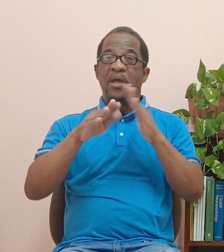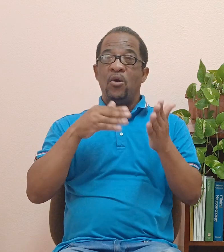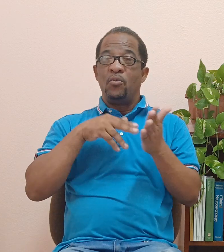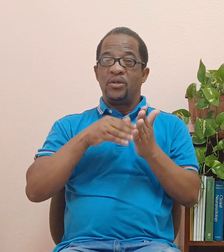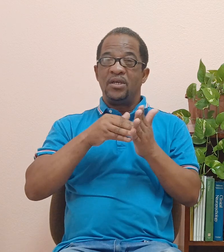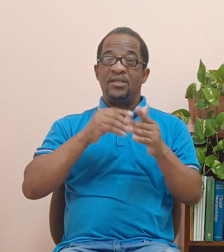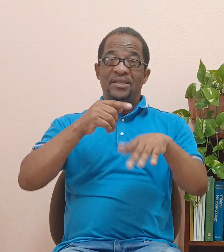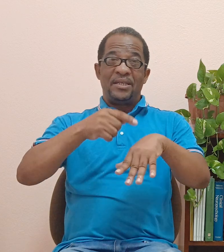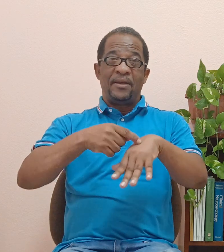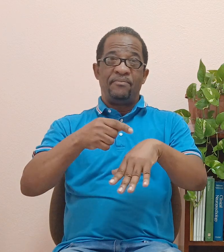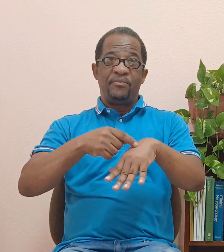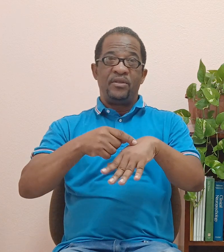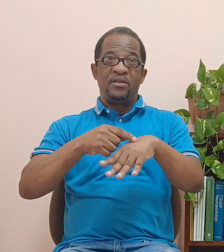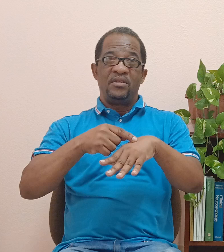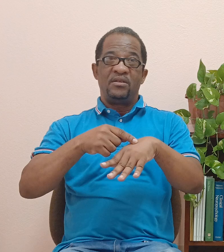my moments of greatest need,